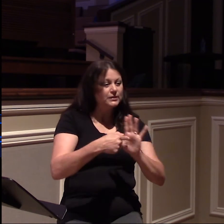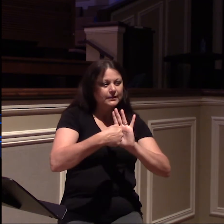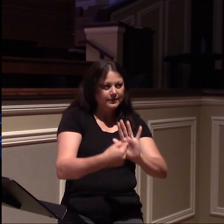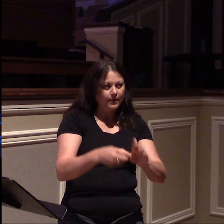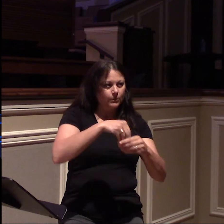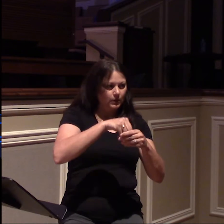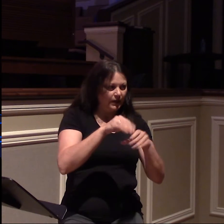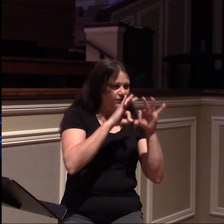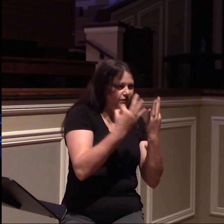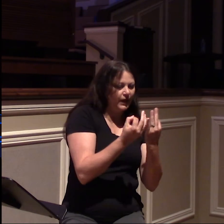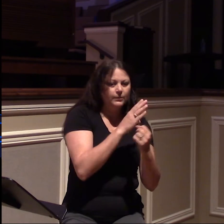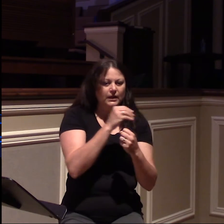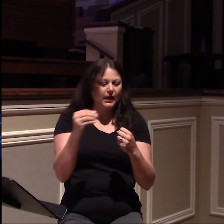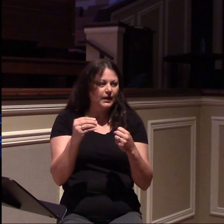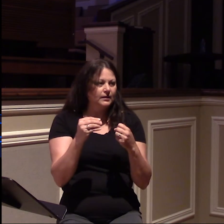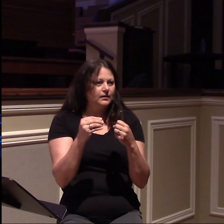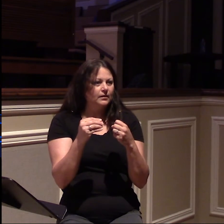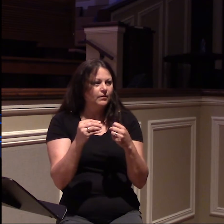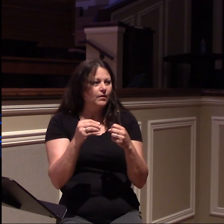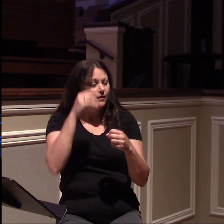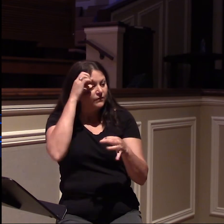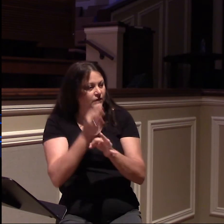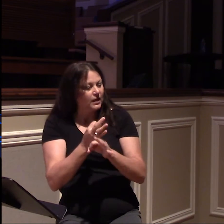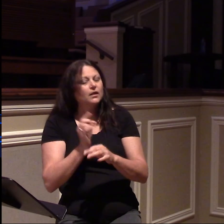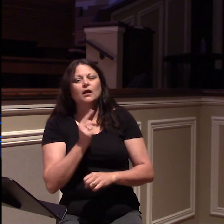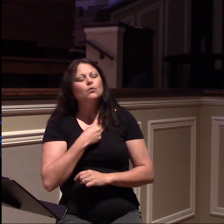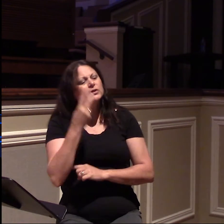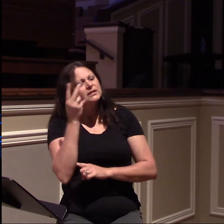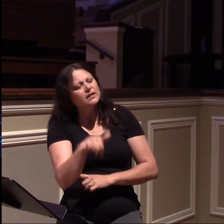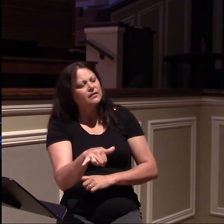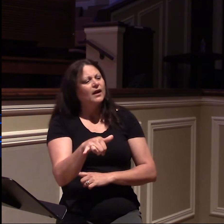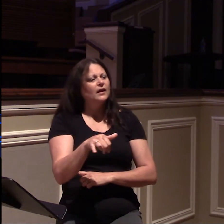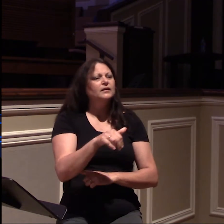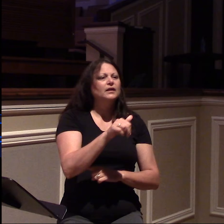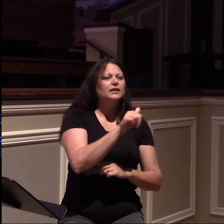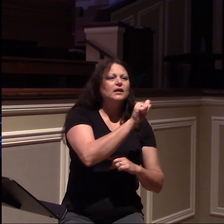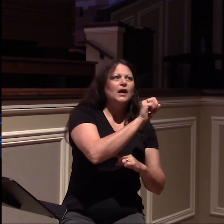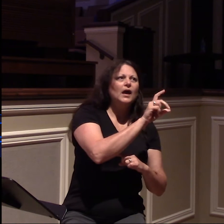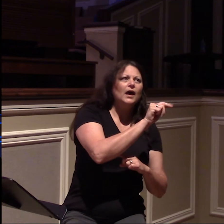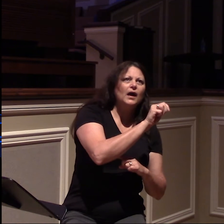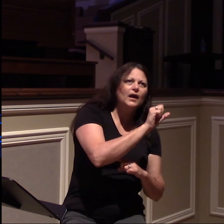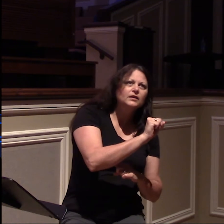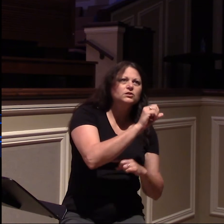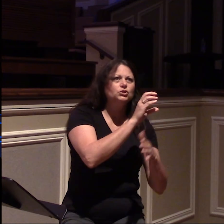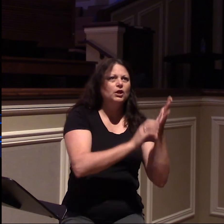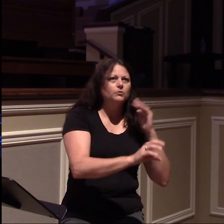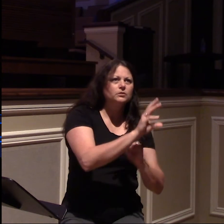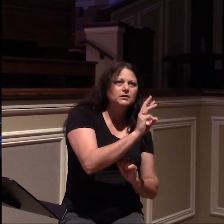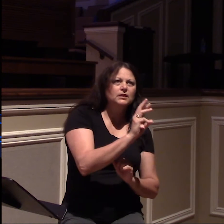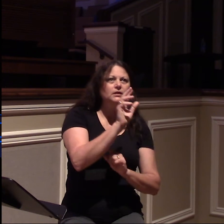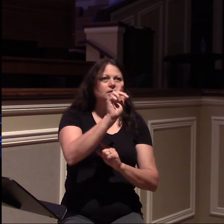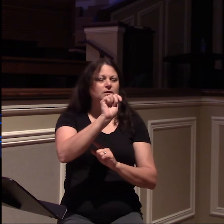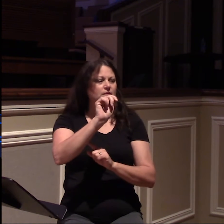about deacon leaders, and you find it in Acts chapter 6 and in 1 Timothy 3 and in Titus 1. You do find some